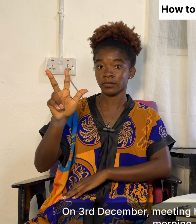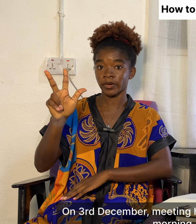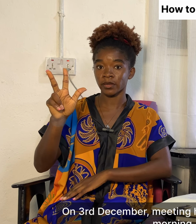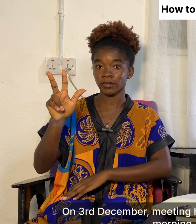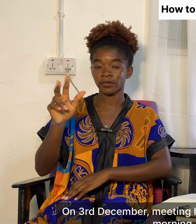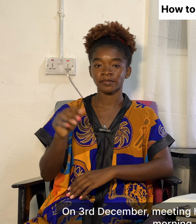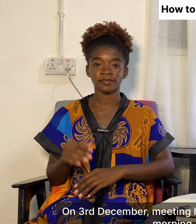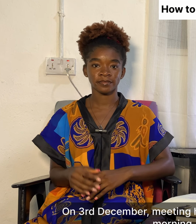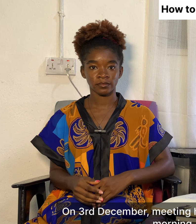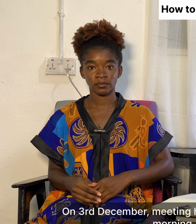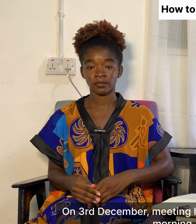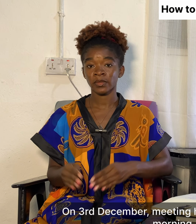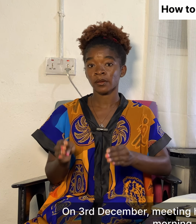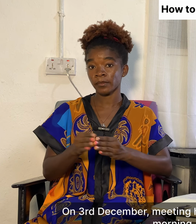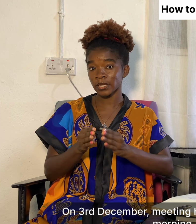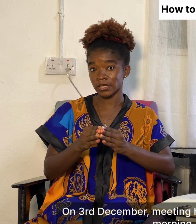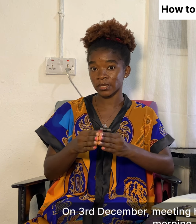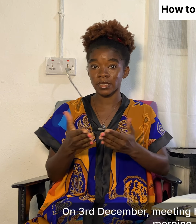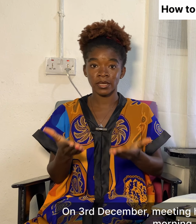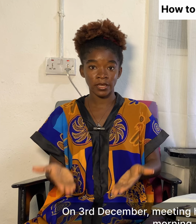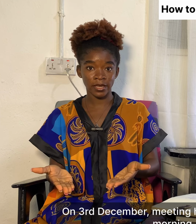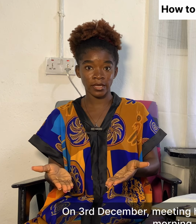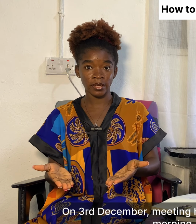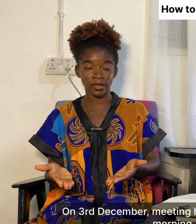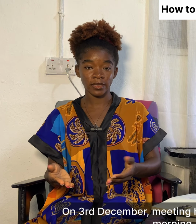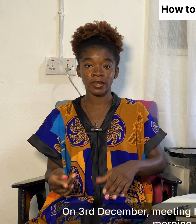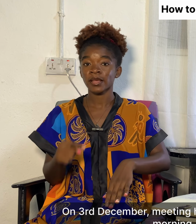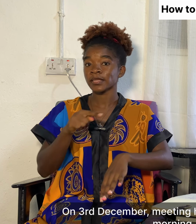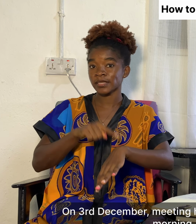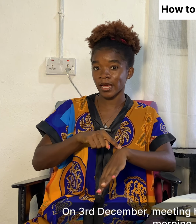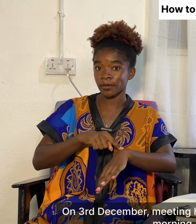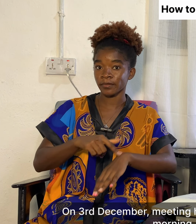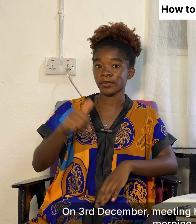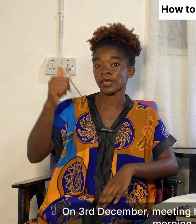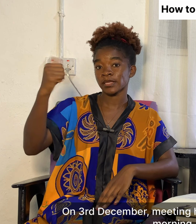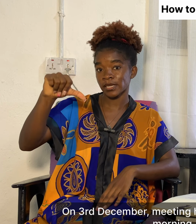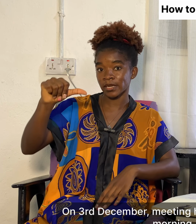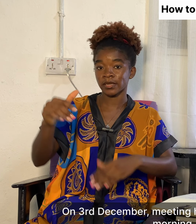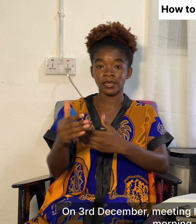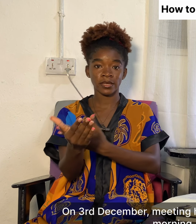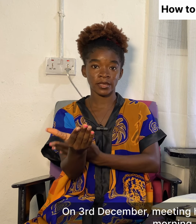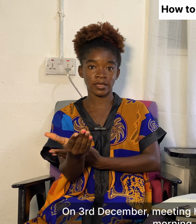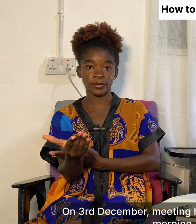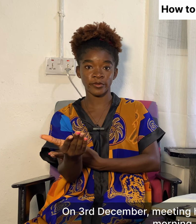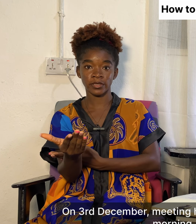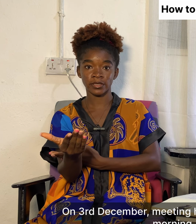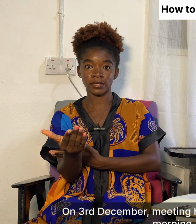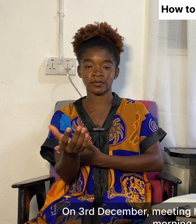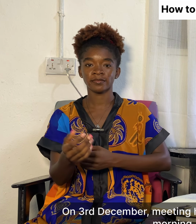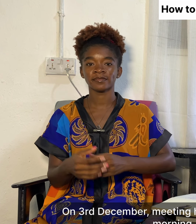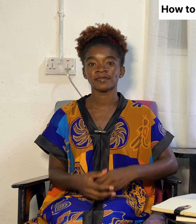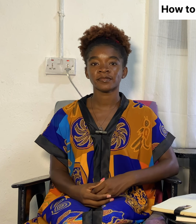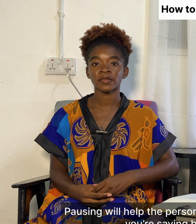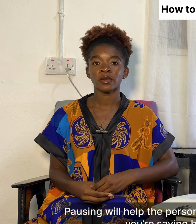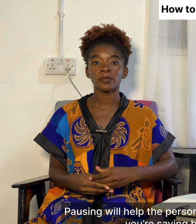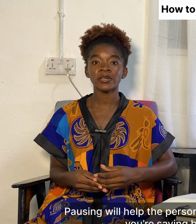December, meeting here, time 10 in the morning. Pausing